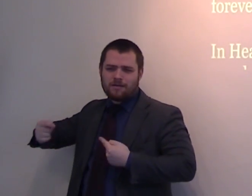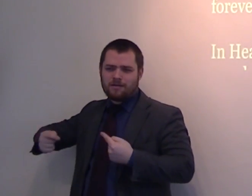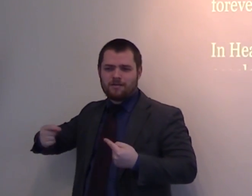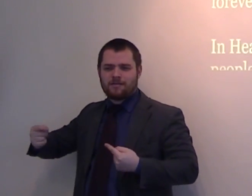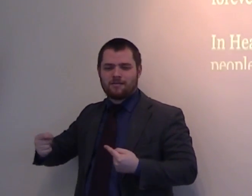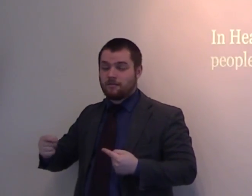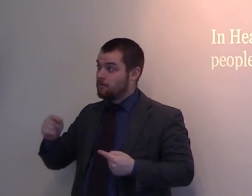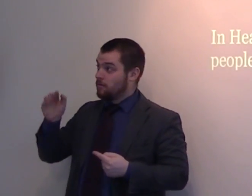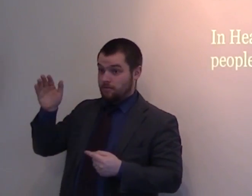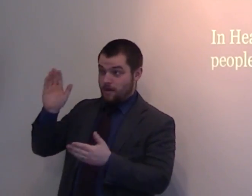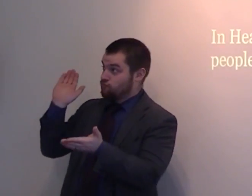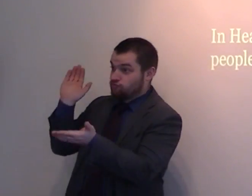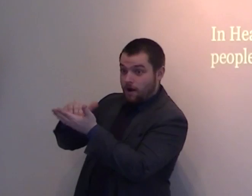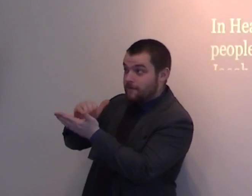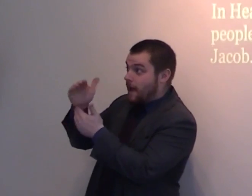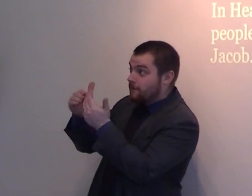In heaven, I will meet many Christian people.